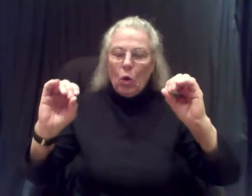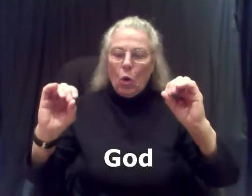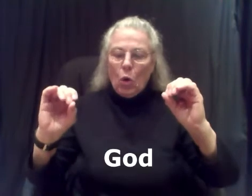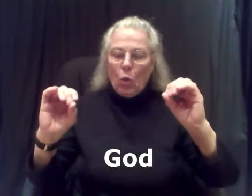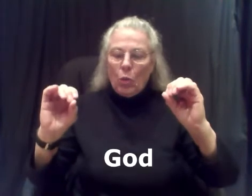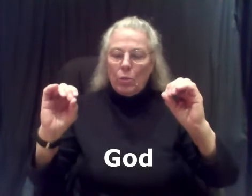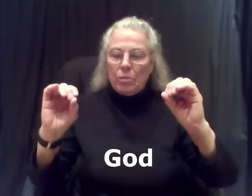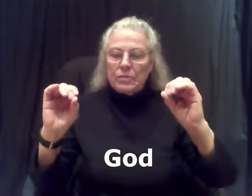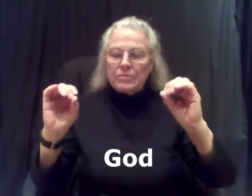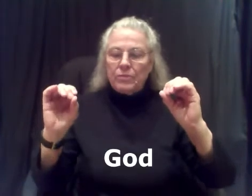O.